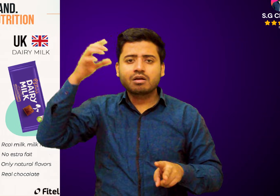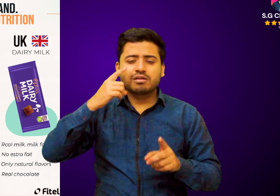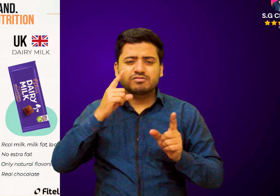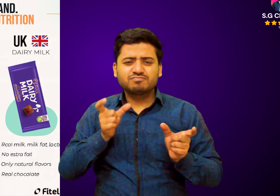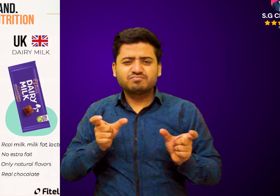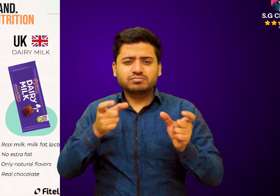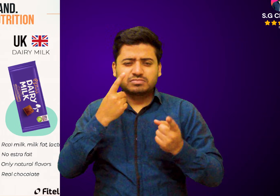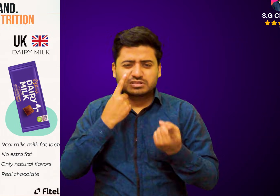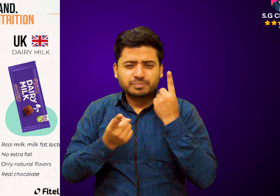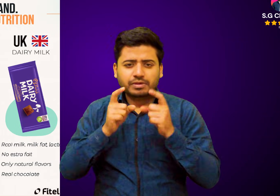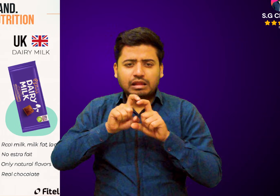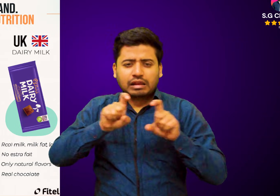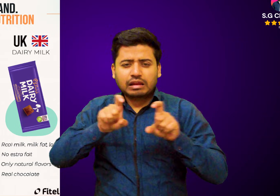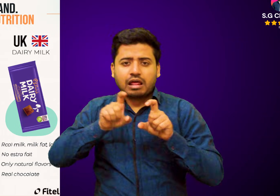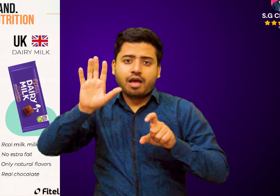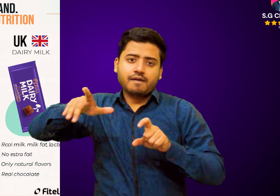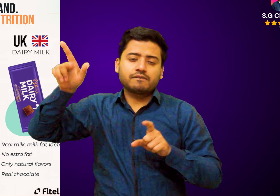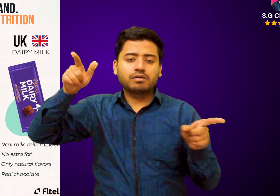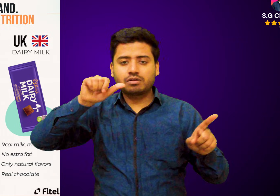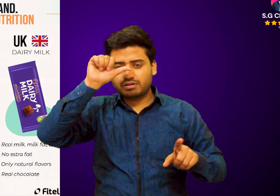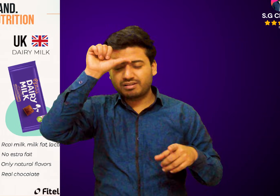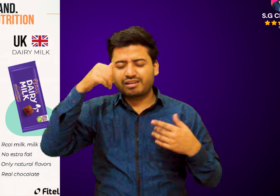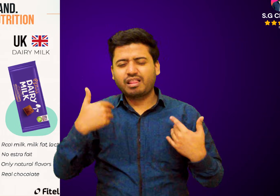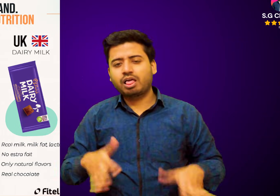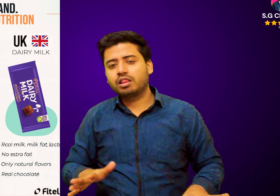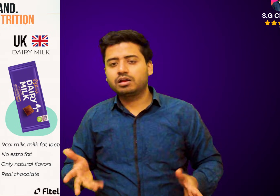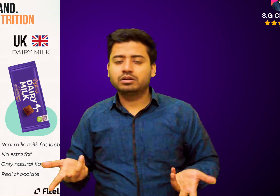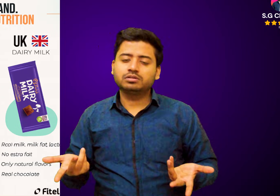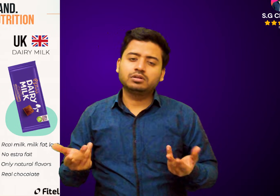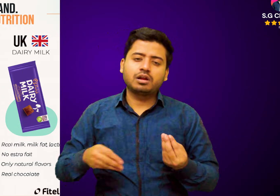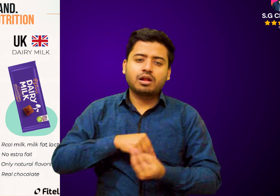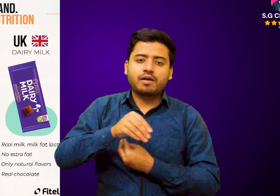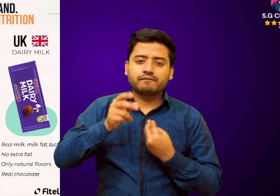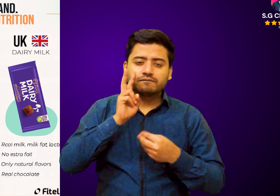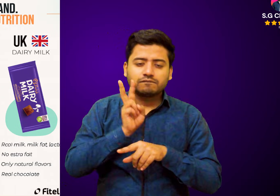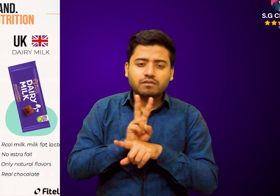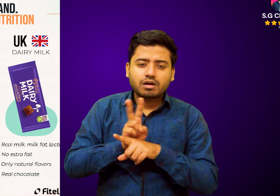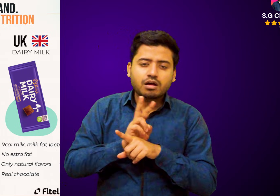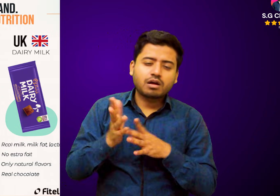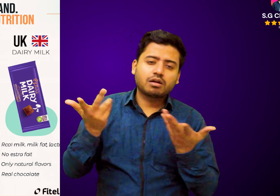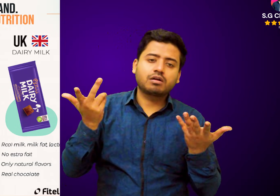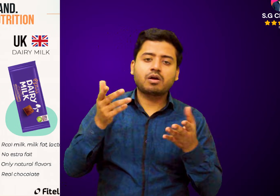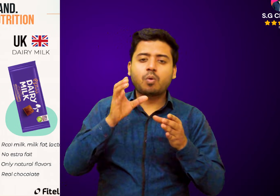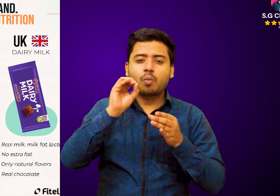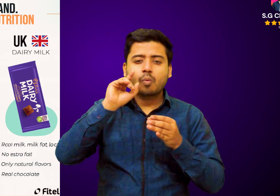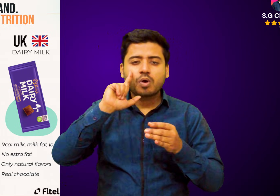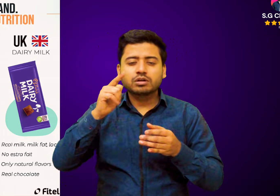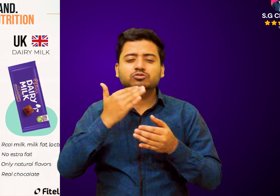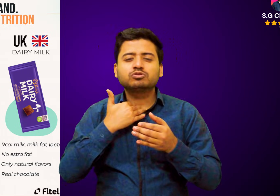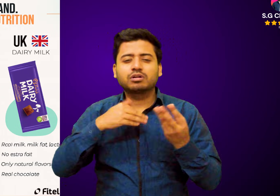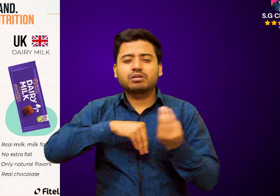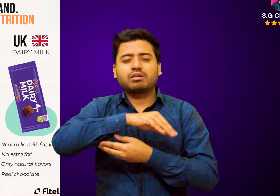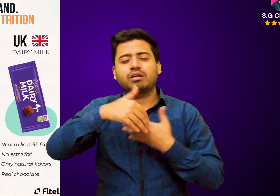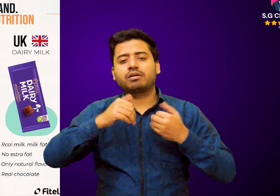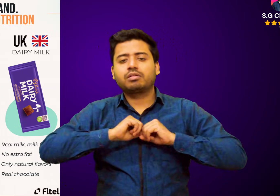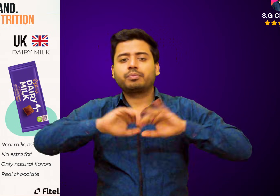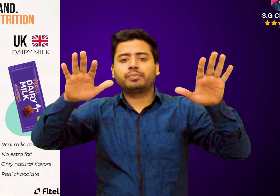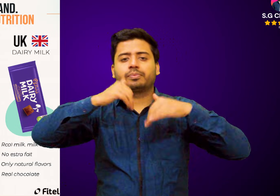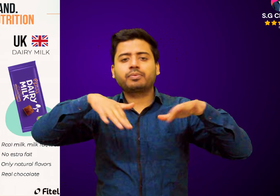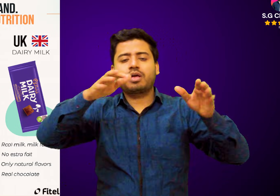combining cocoa ingredients with sugar and milk powder. While real chocolate must contain cocoa butter and cocoa solids,